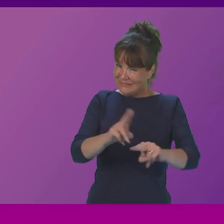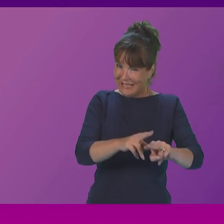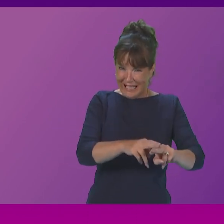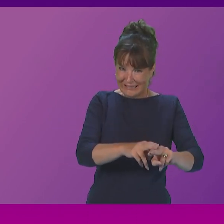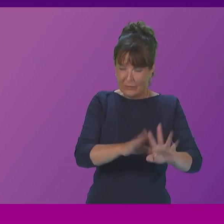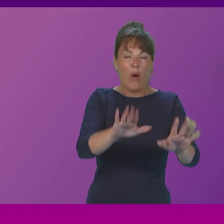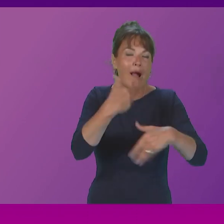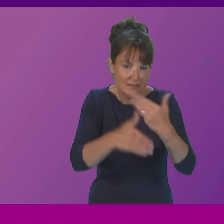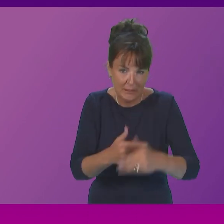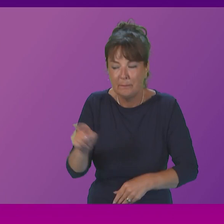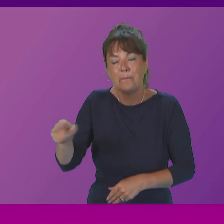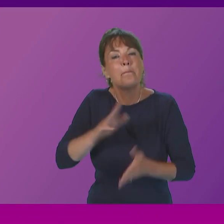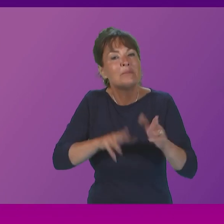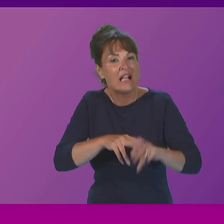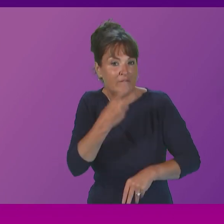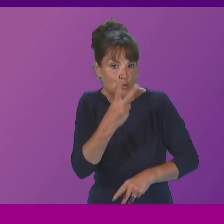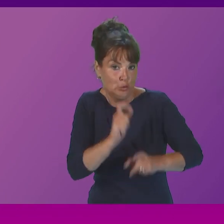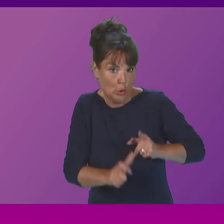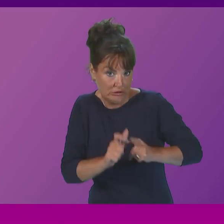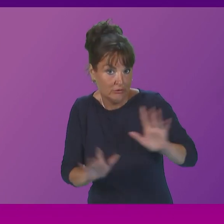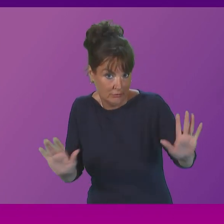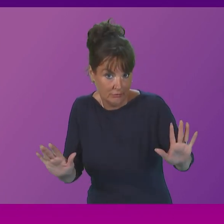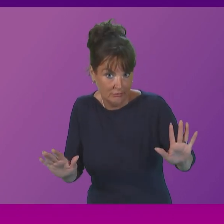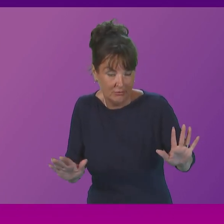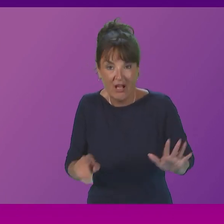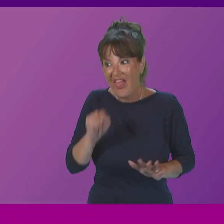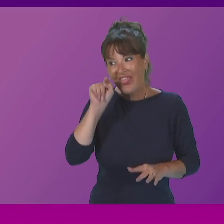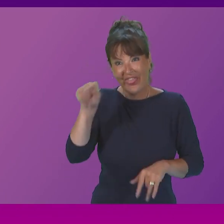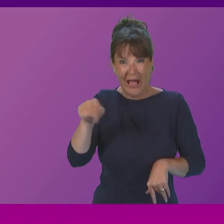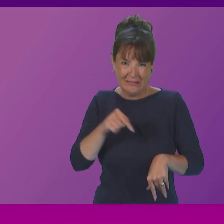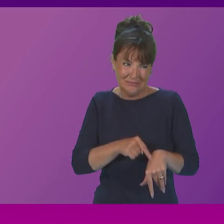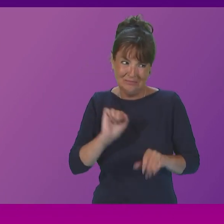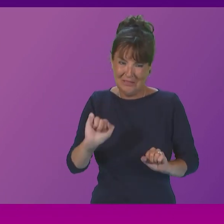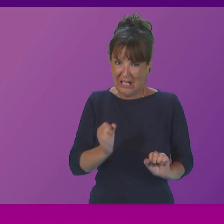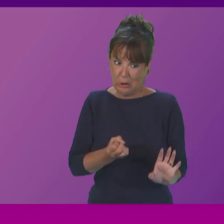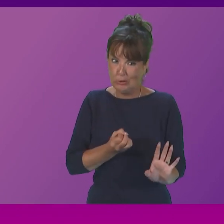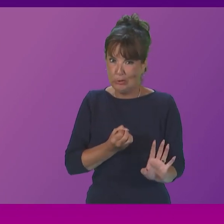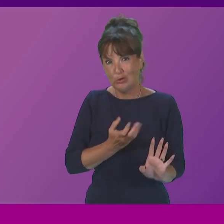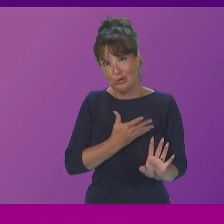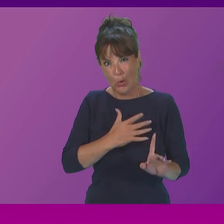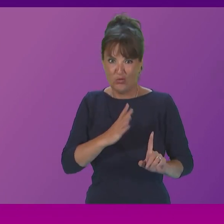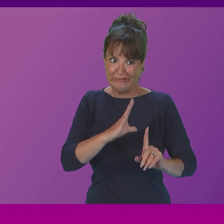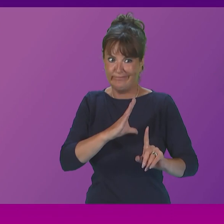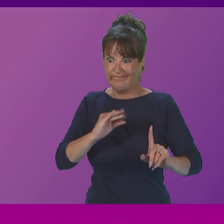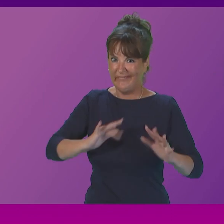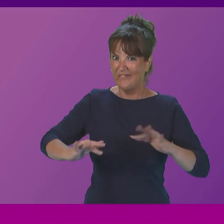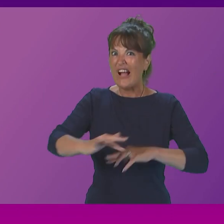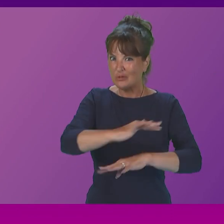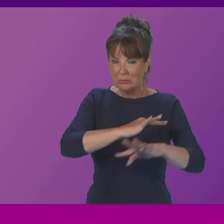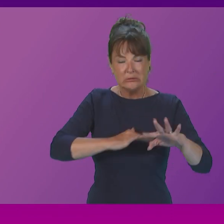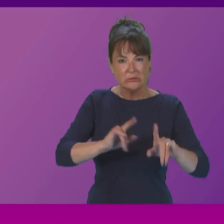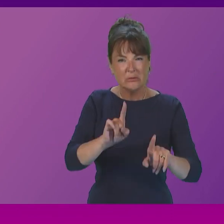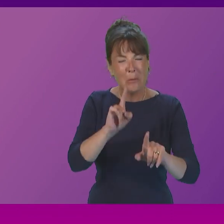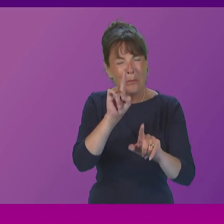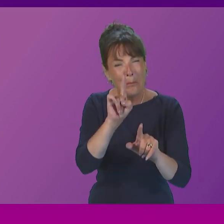had two daughters in what was socially quite a conservative environment, and yet they